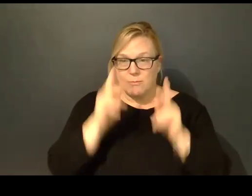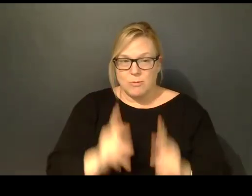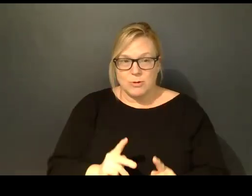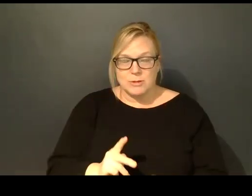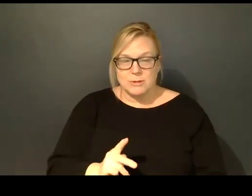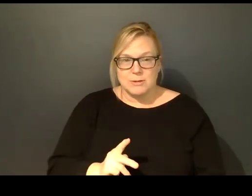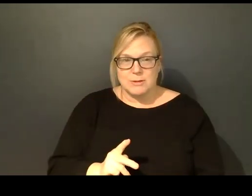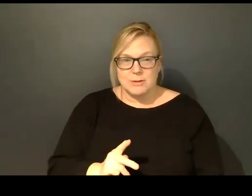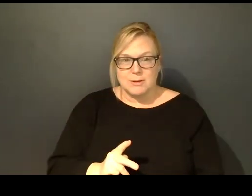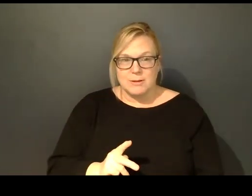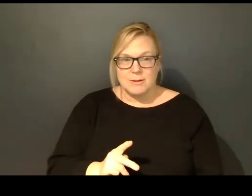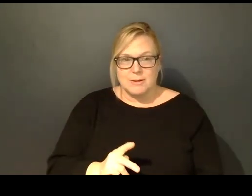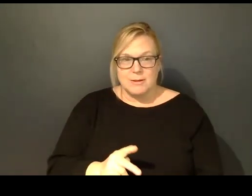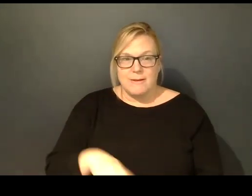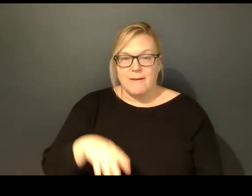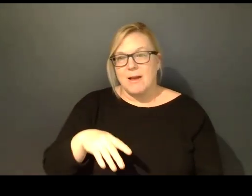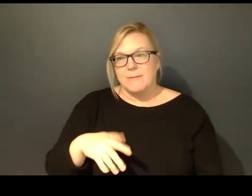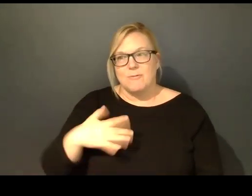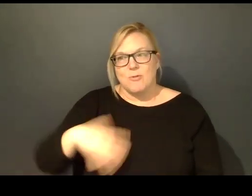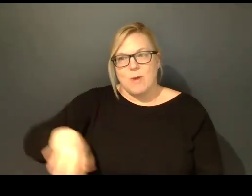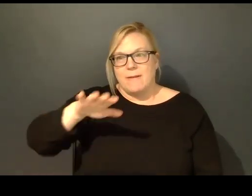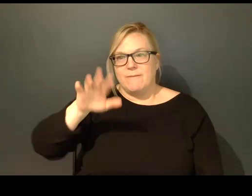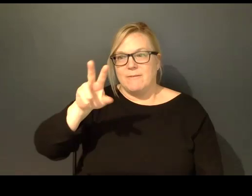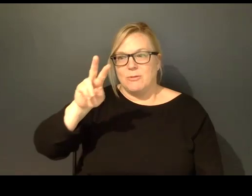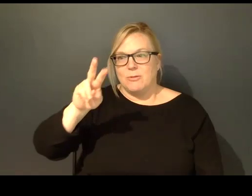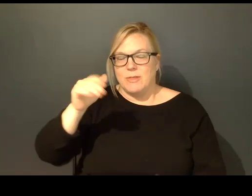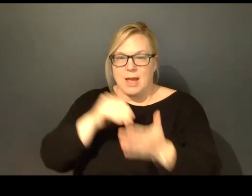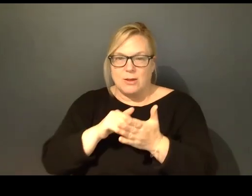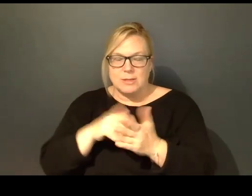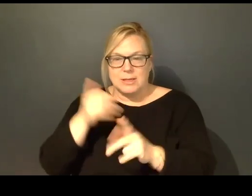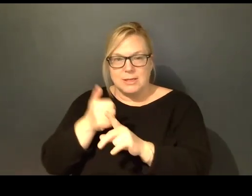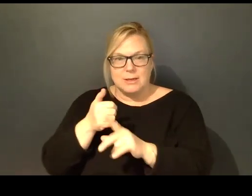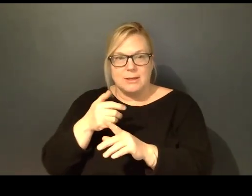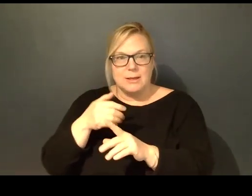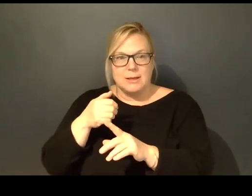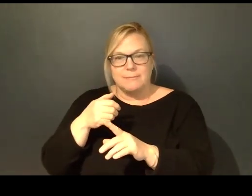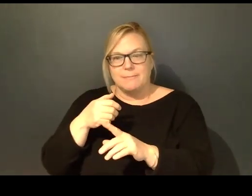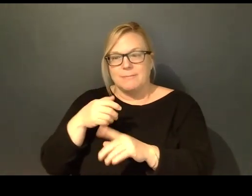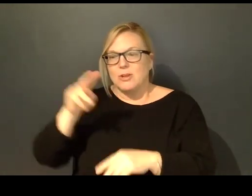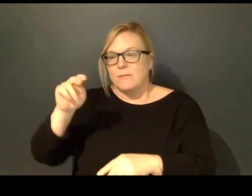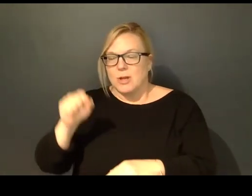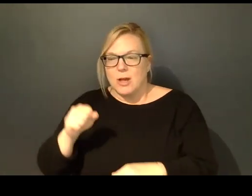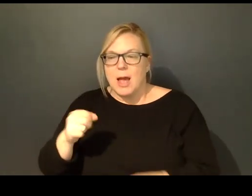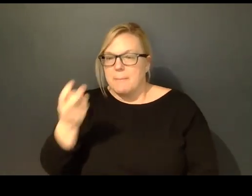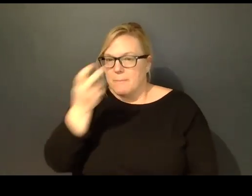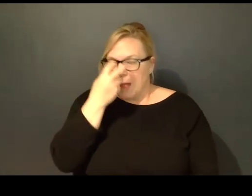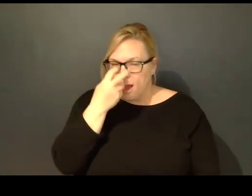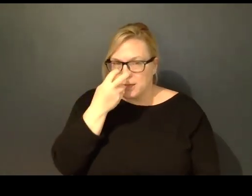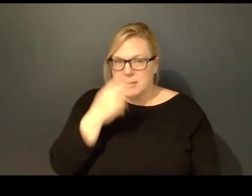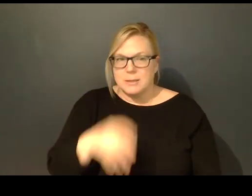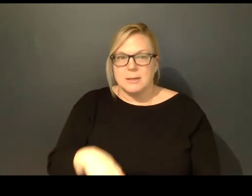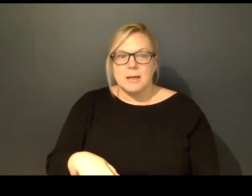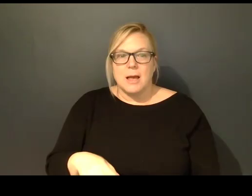about 52,000 in Nova Scotia who is blind and or partially sighted. I am completely blind. I do use